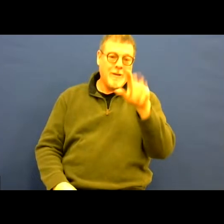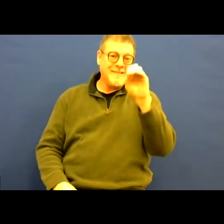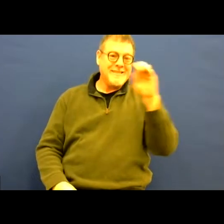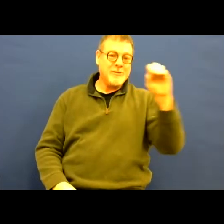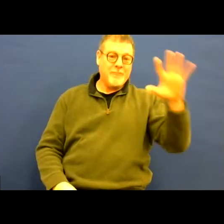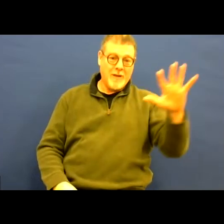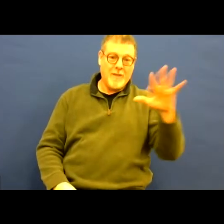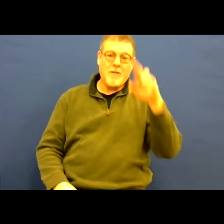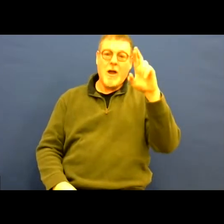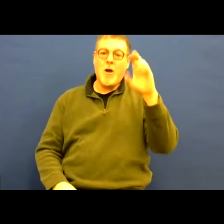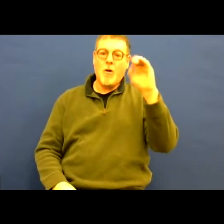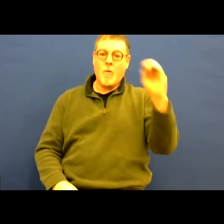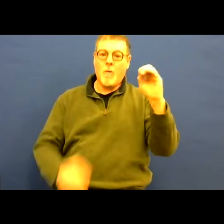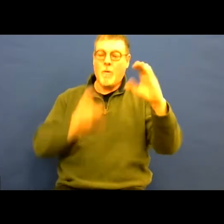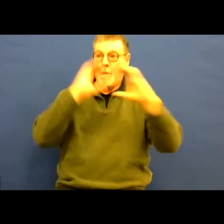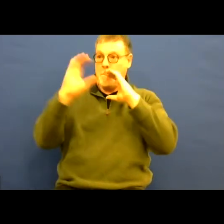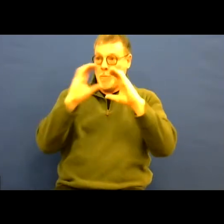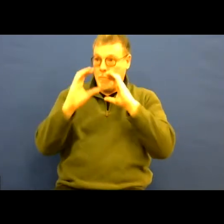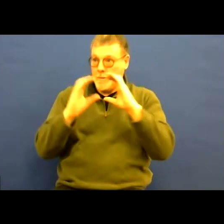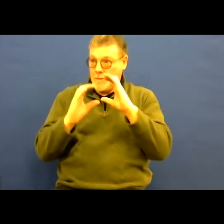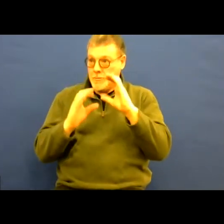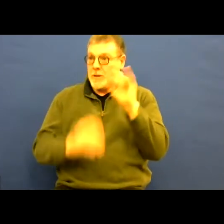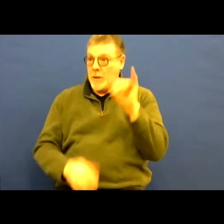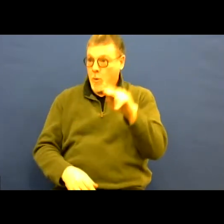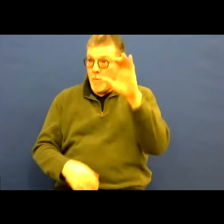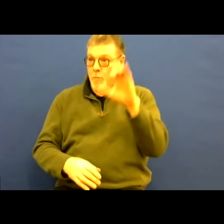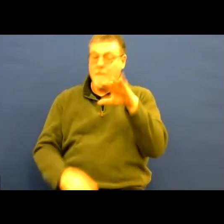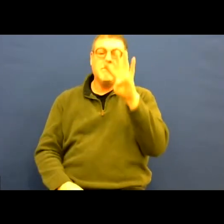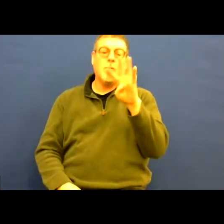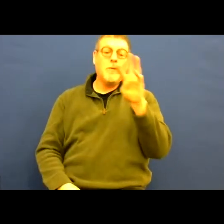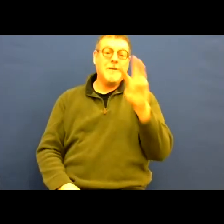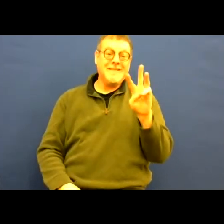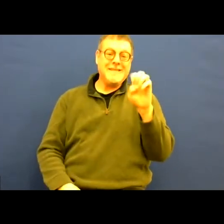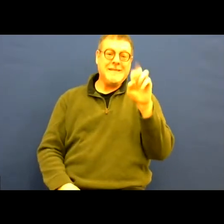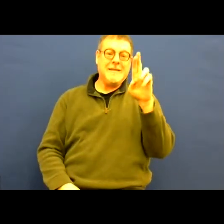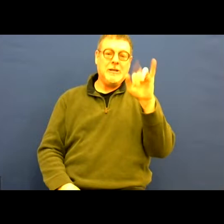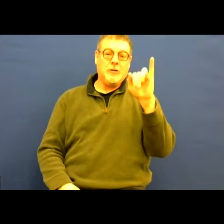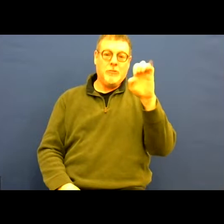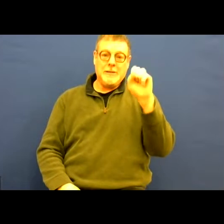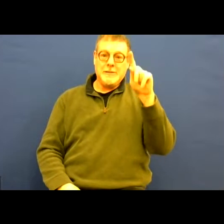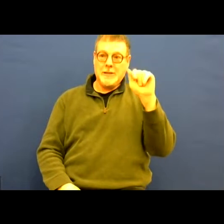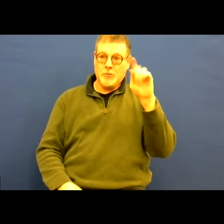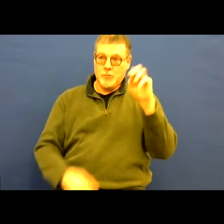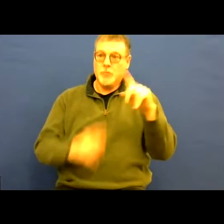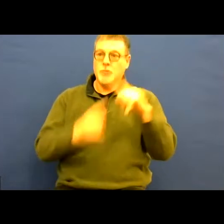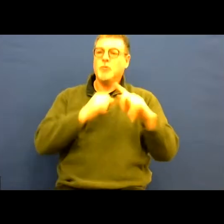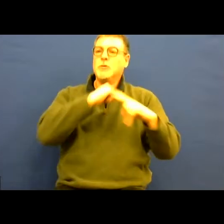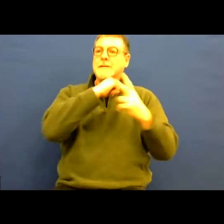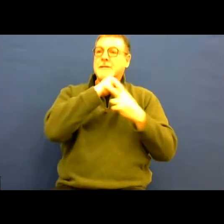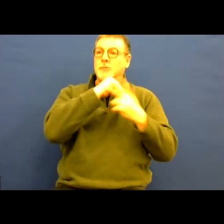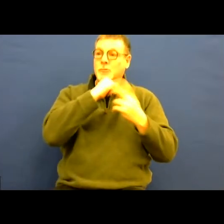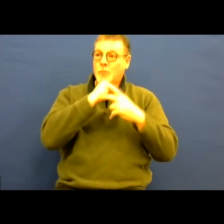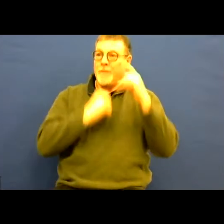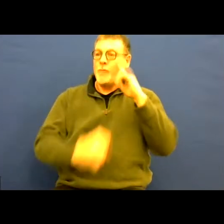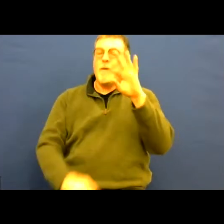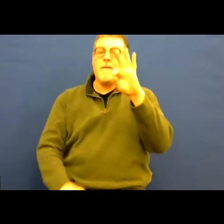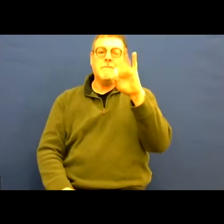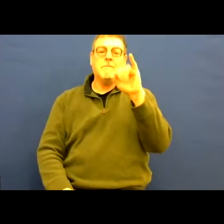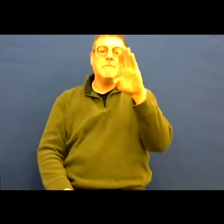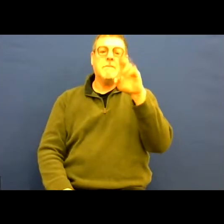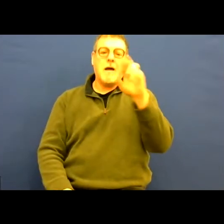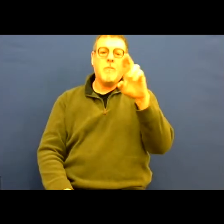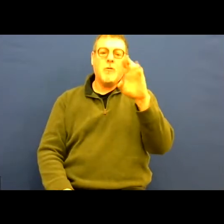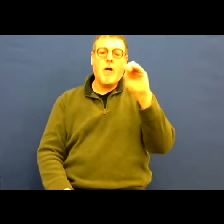2023-005 RO Communications Incorporated, 46 Erie Station Road, to store materials and equipment for a fiber optic